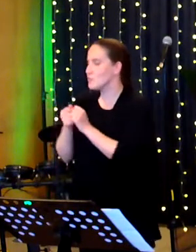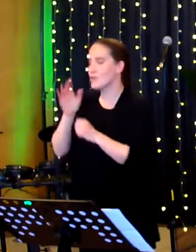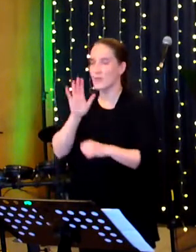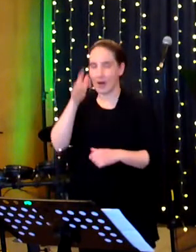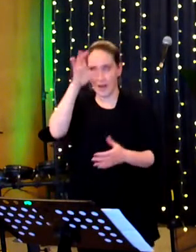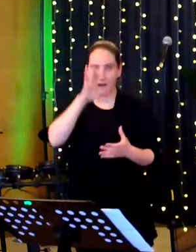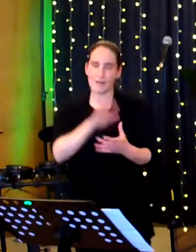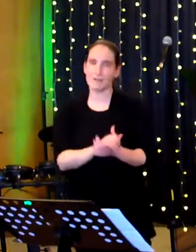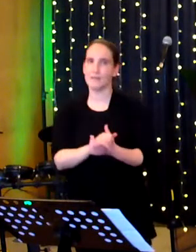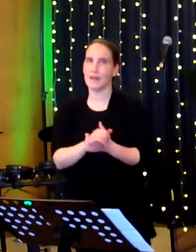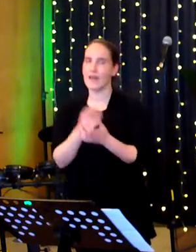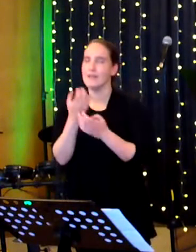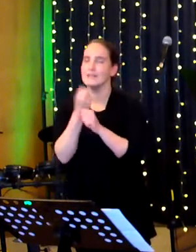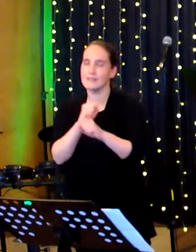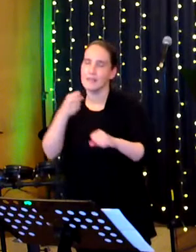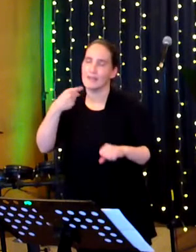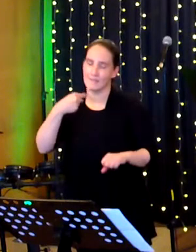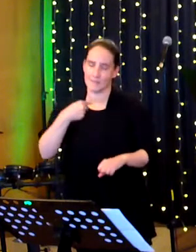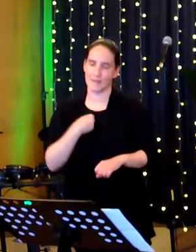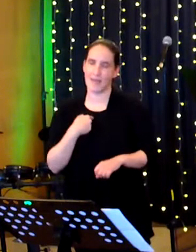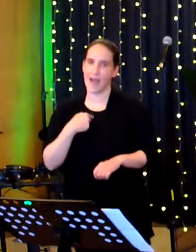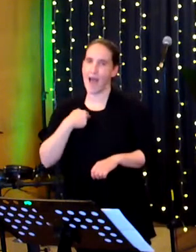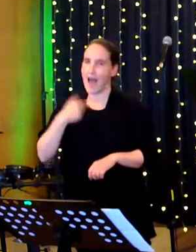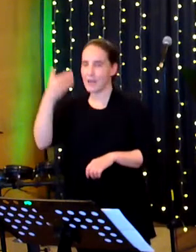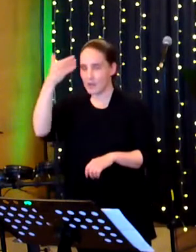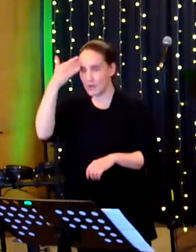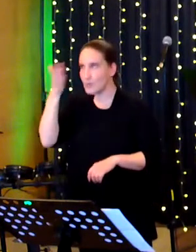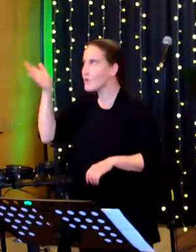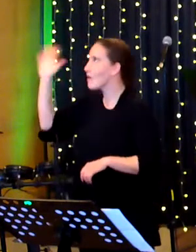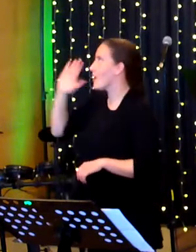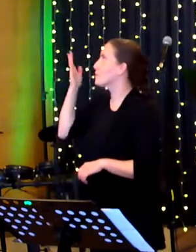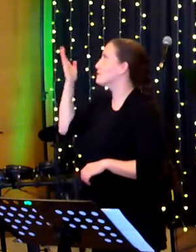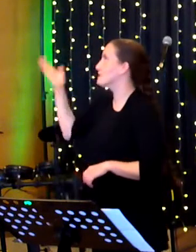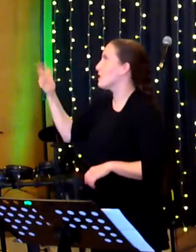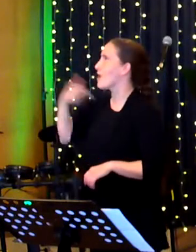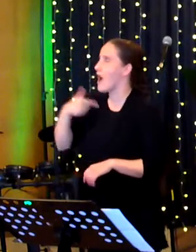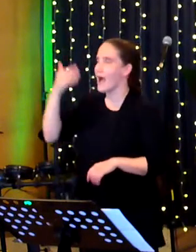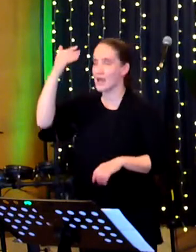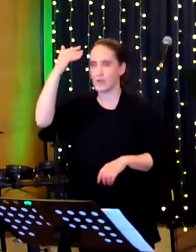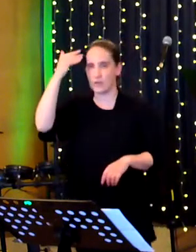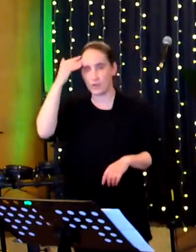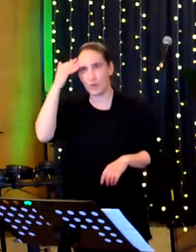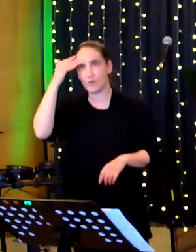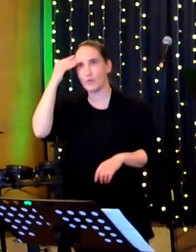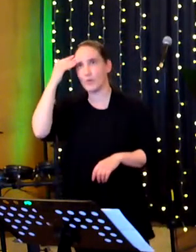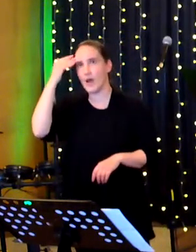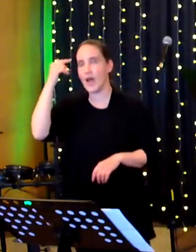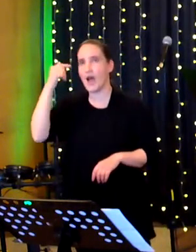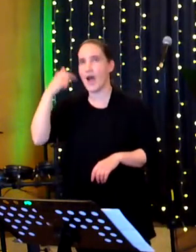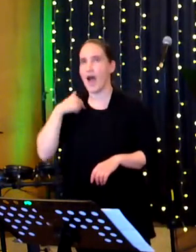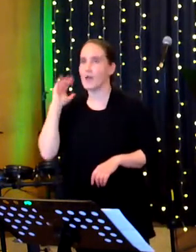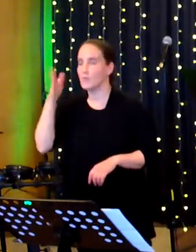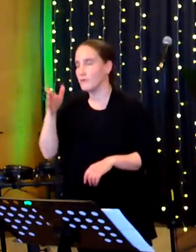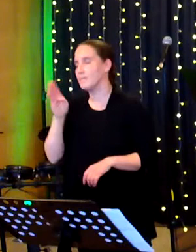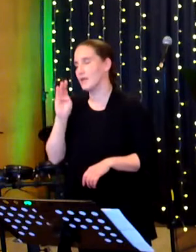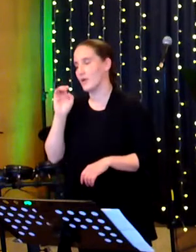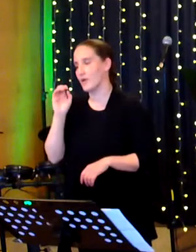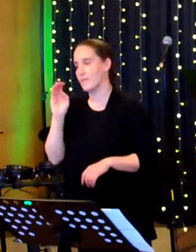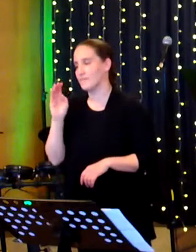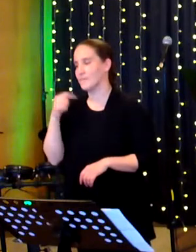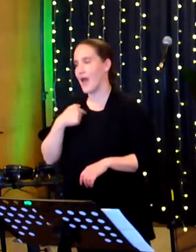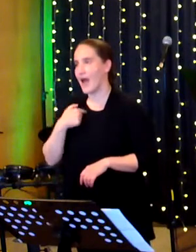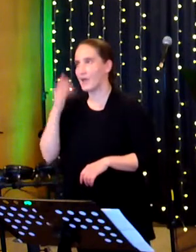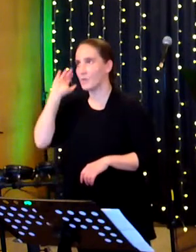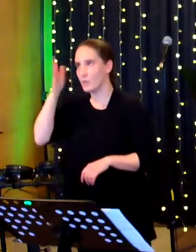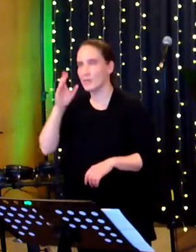there, and I knew that he was going to carry me." And that was, I don't know if I've ever been as proud of my husband as I was that day, because it